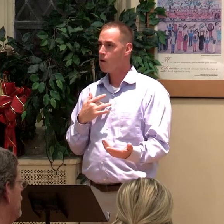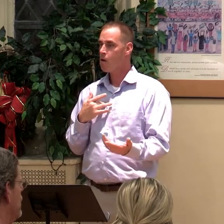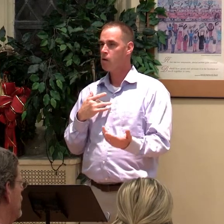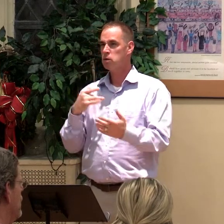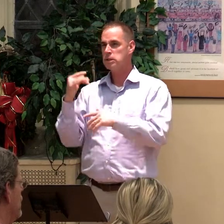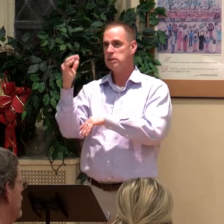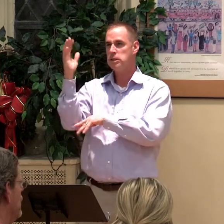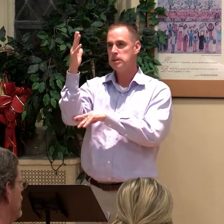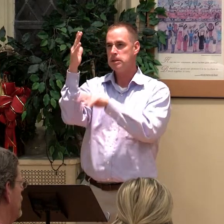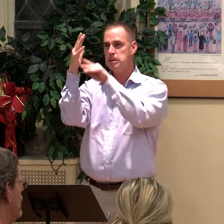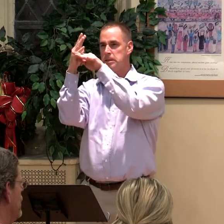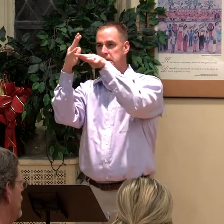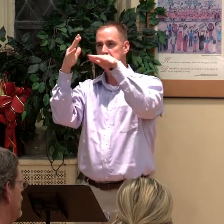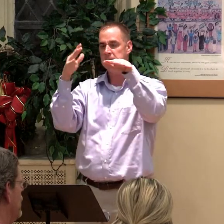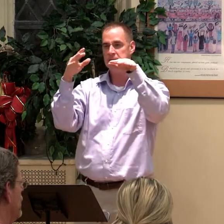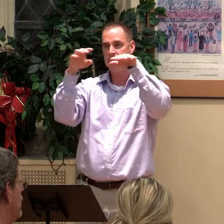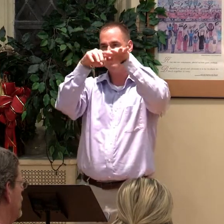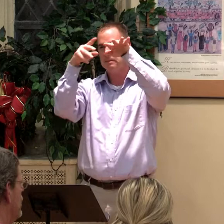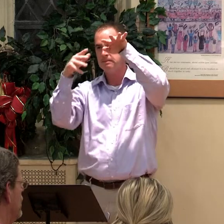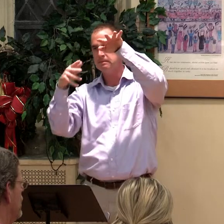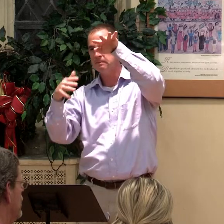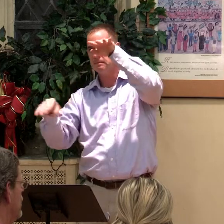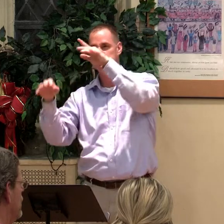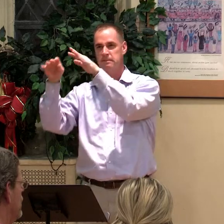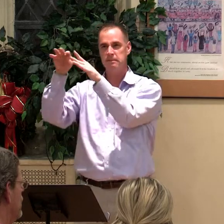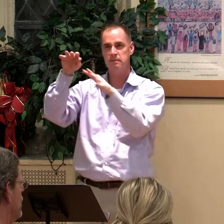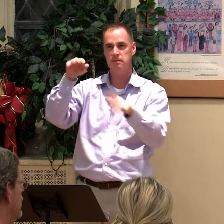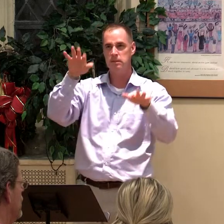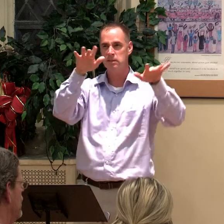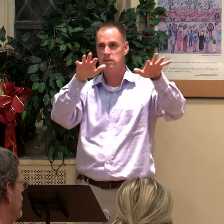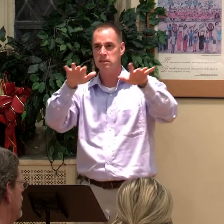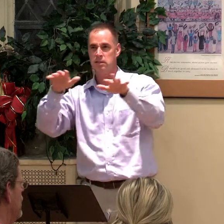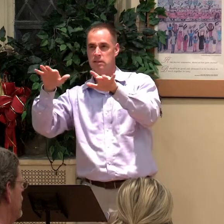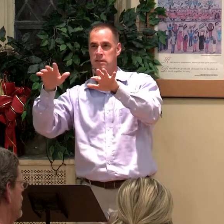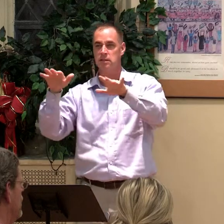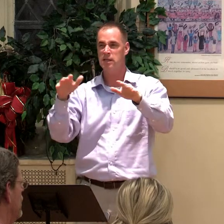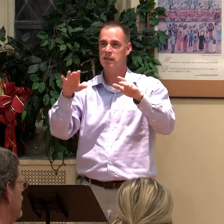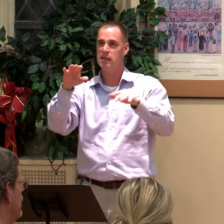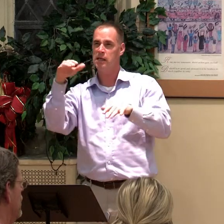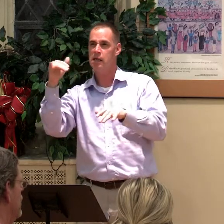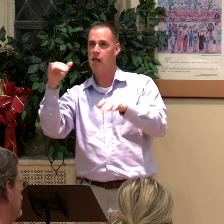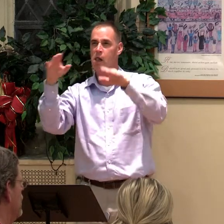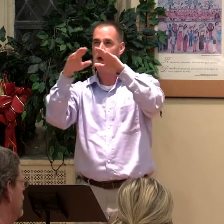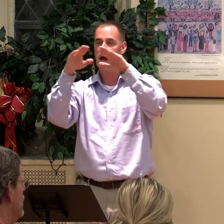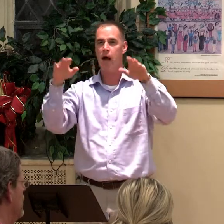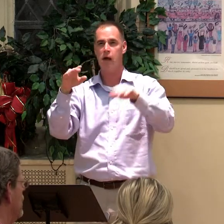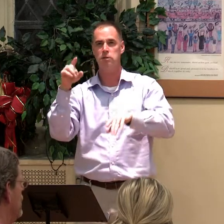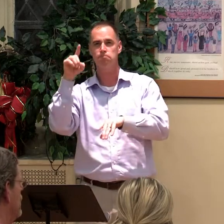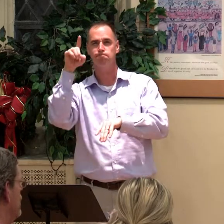and pinging onto the tin roof of the yellow house where the phone is ringing.